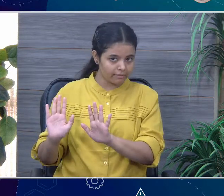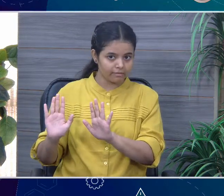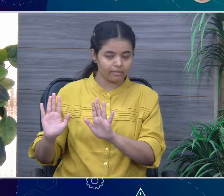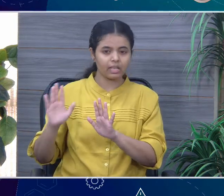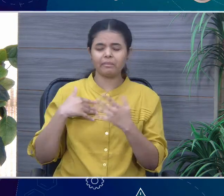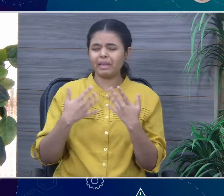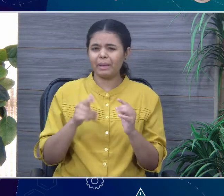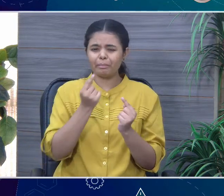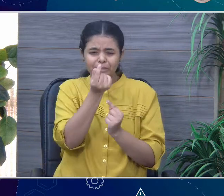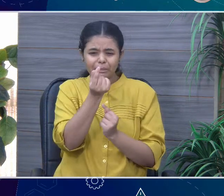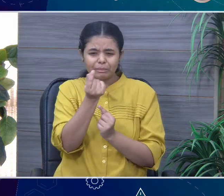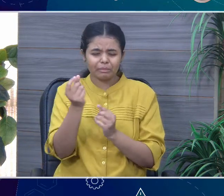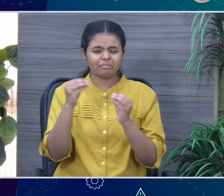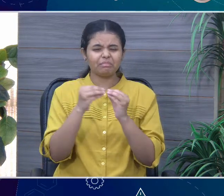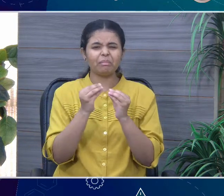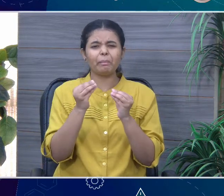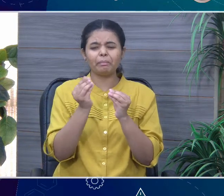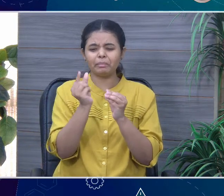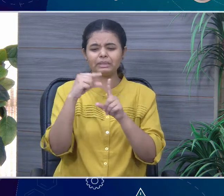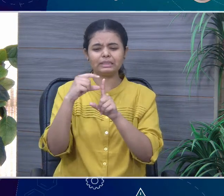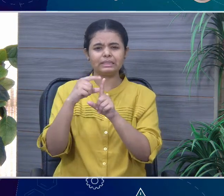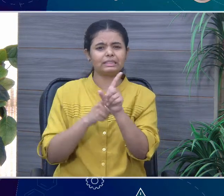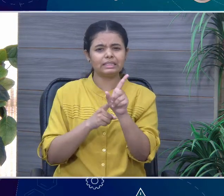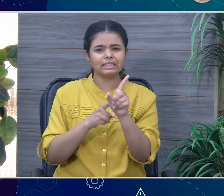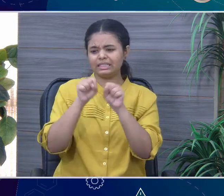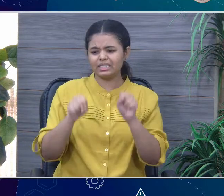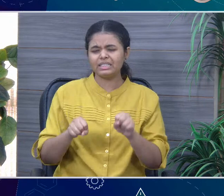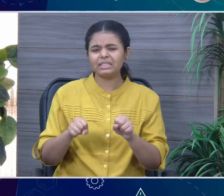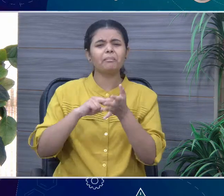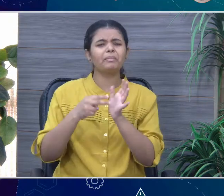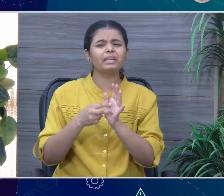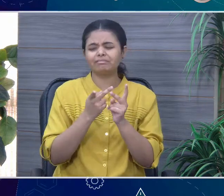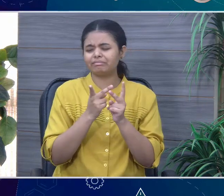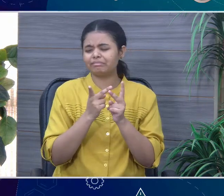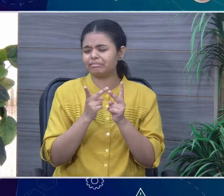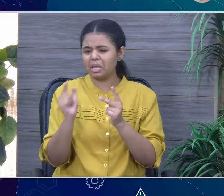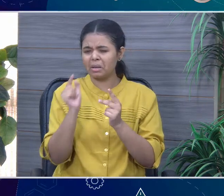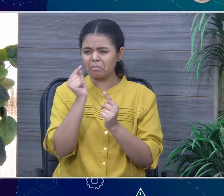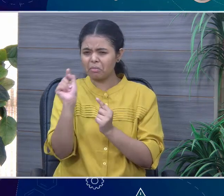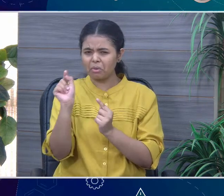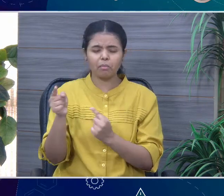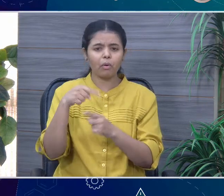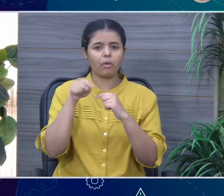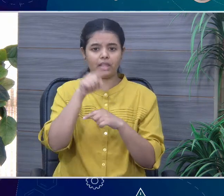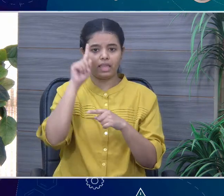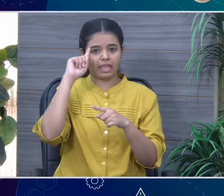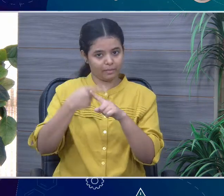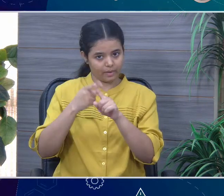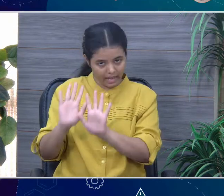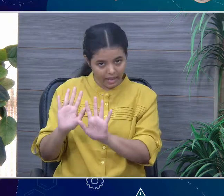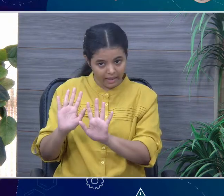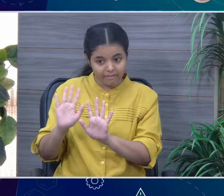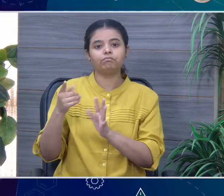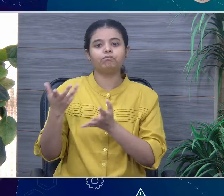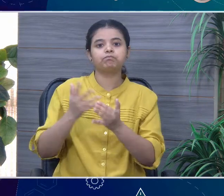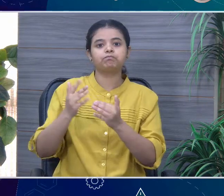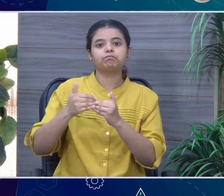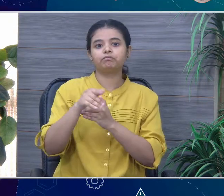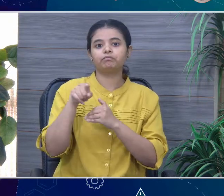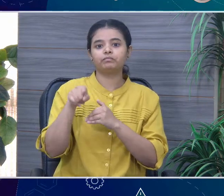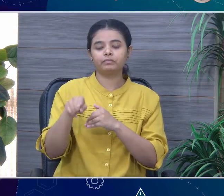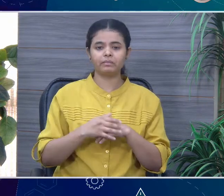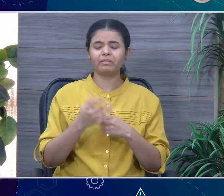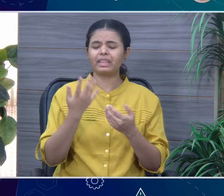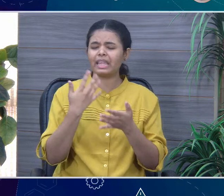and every detail of buddy system, what are buddies, and how do they operate in inclusive classroom, and a lot more. If you